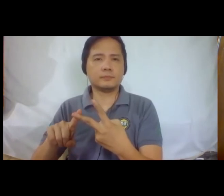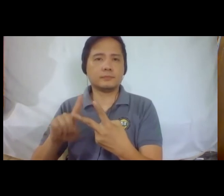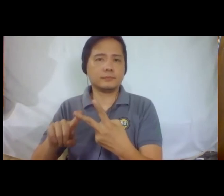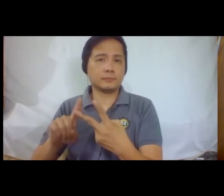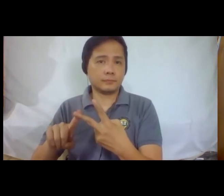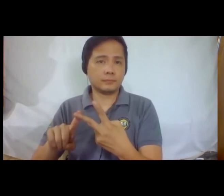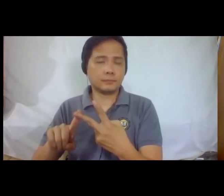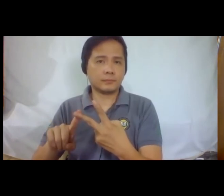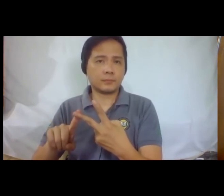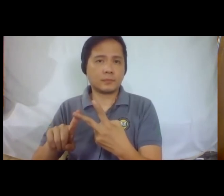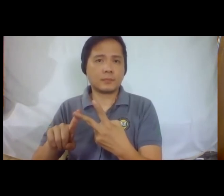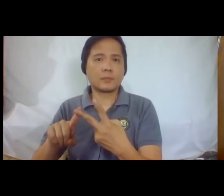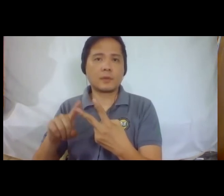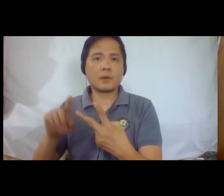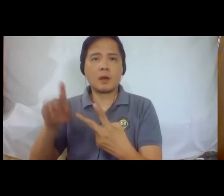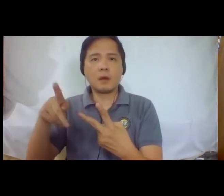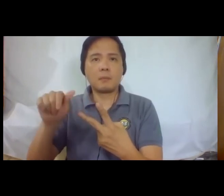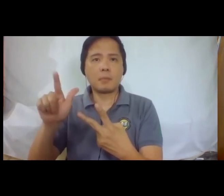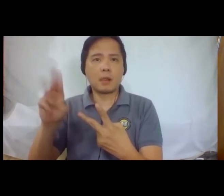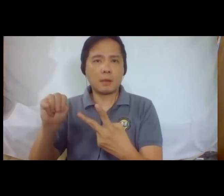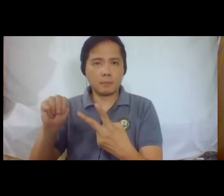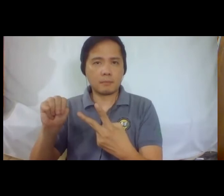criteria is palm orientation.